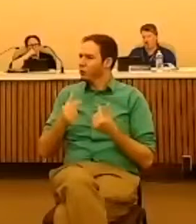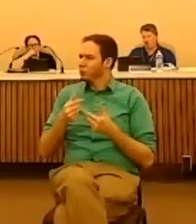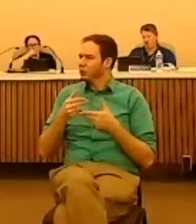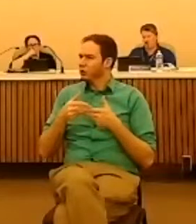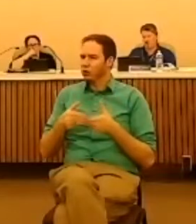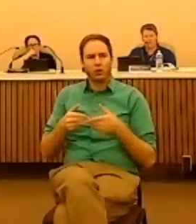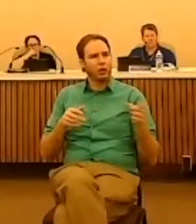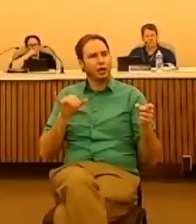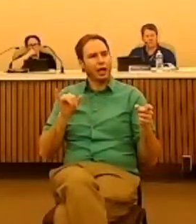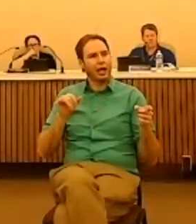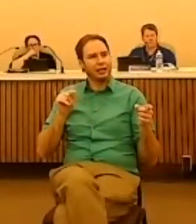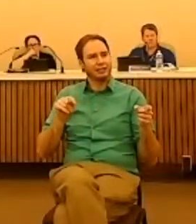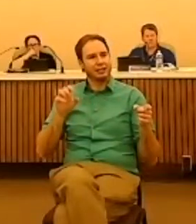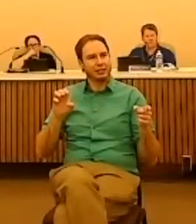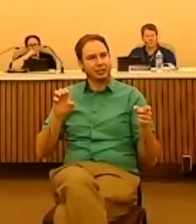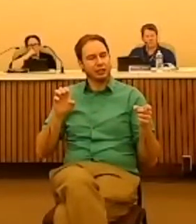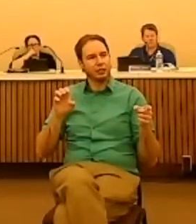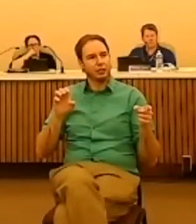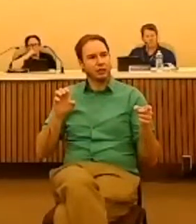It's